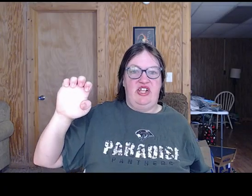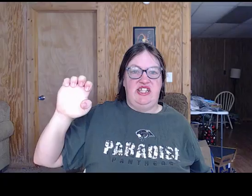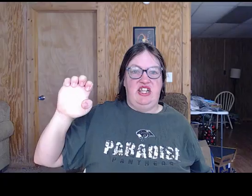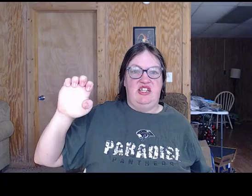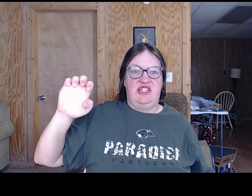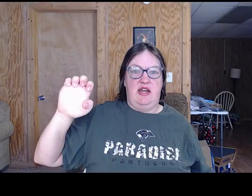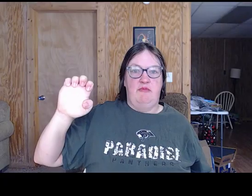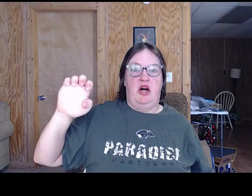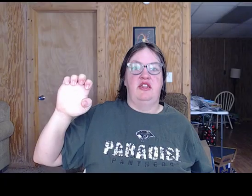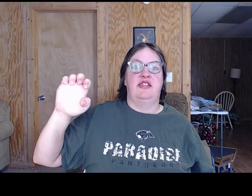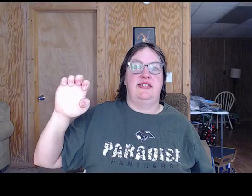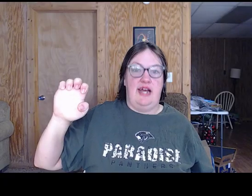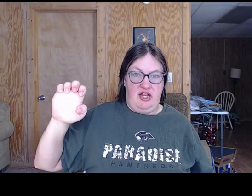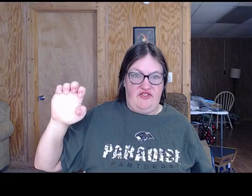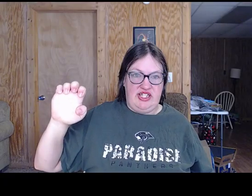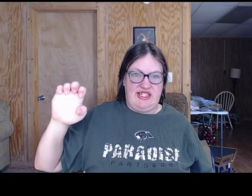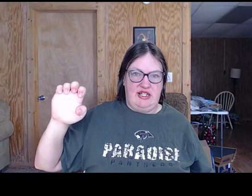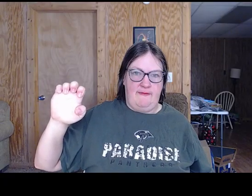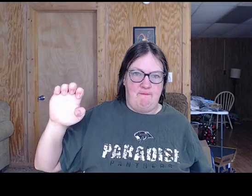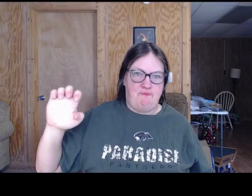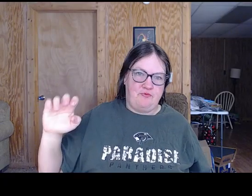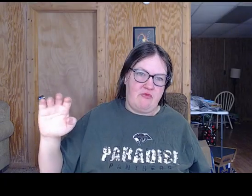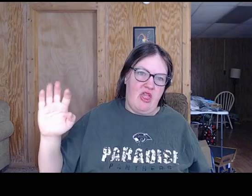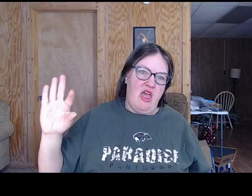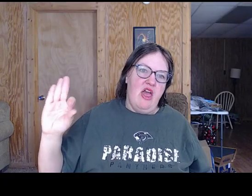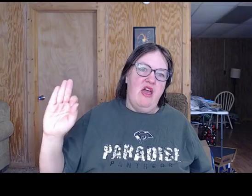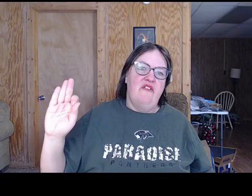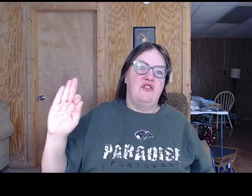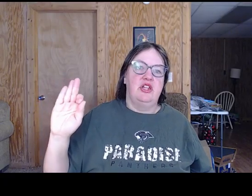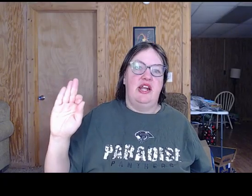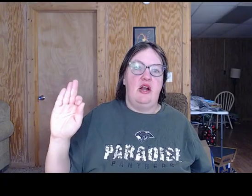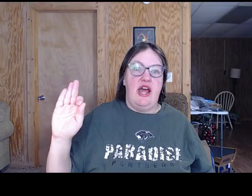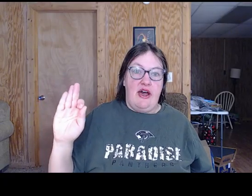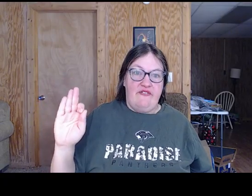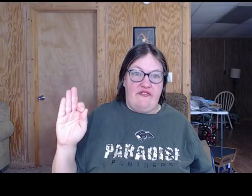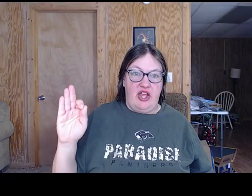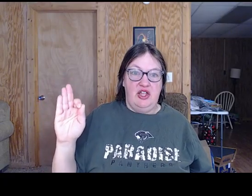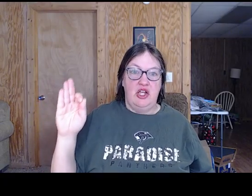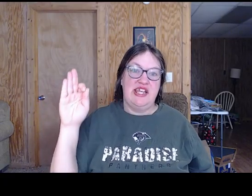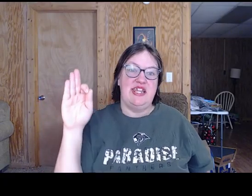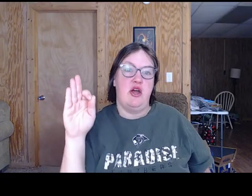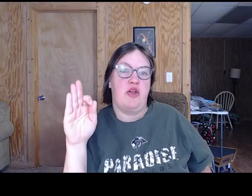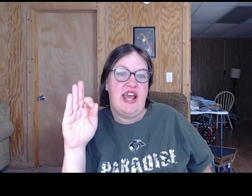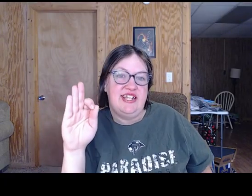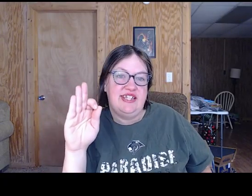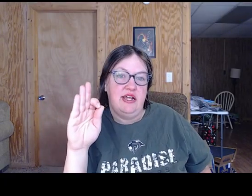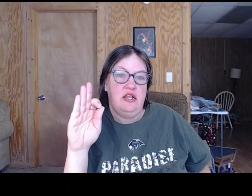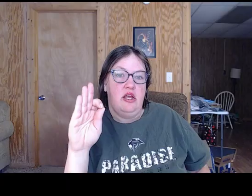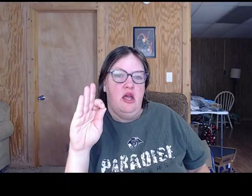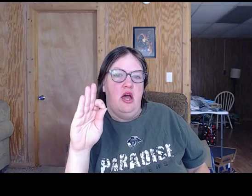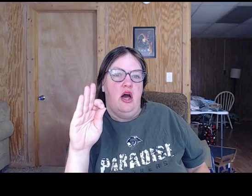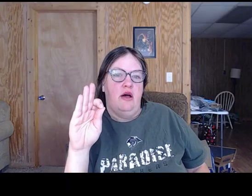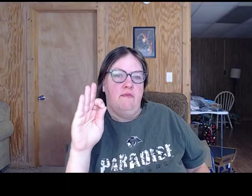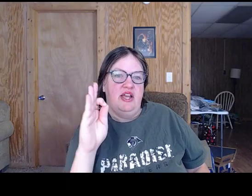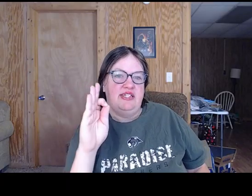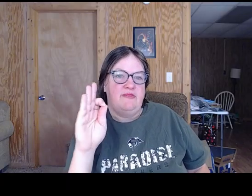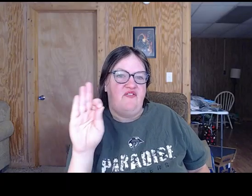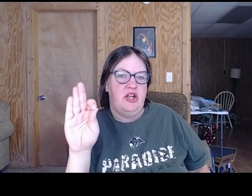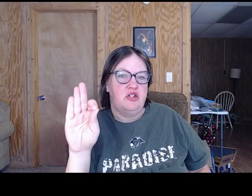facing inside, but on the side of it still. For the letter F, it looks like the OK sign, except the fingers are